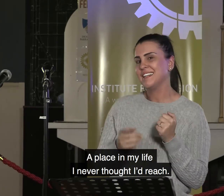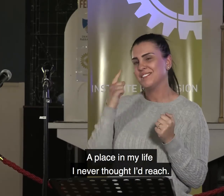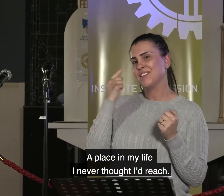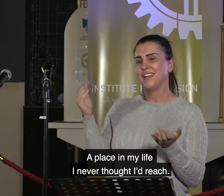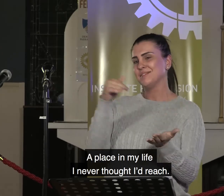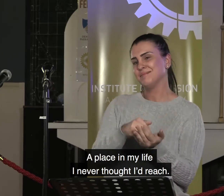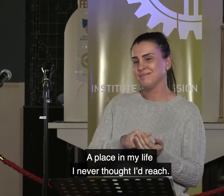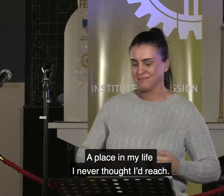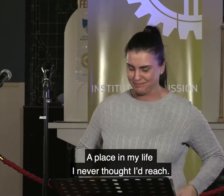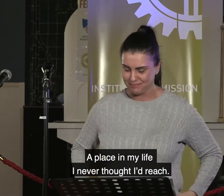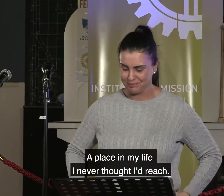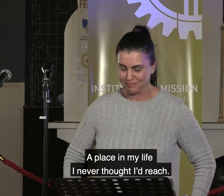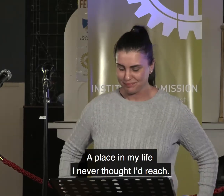I never thought I'd reach.